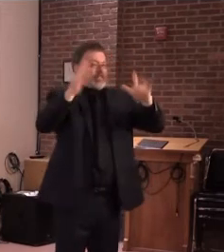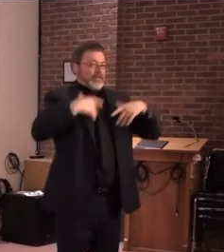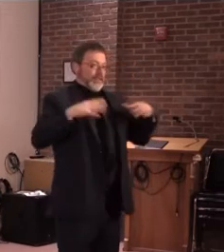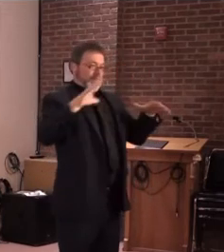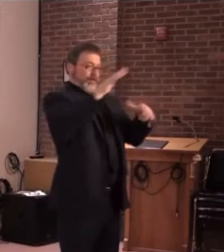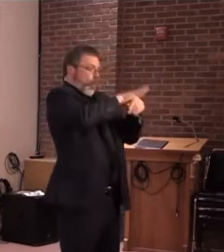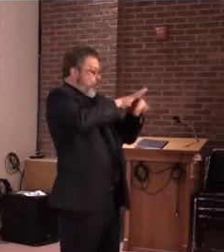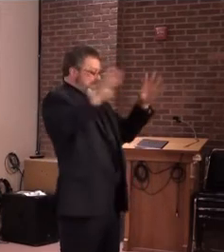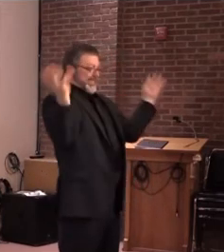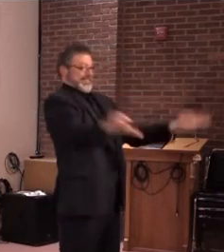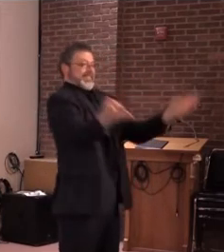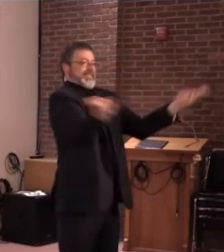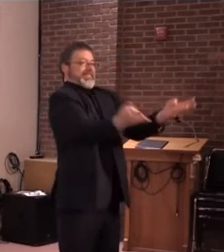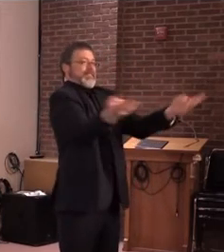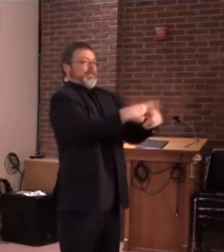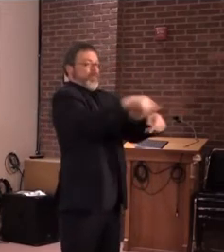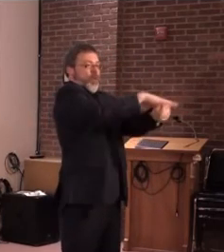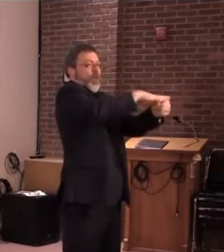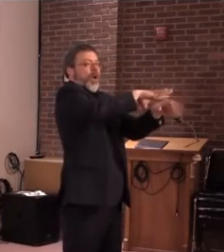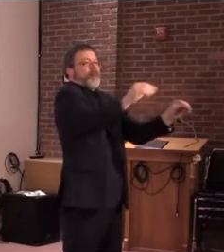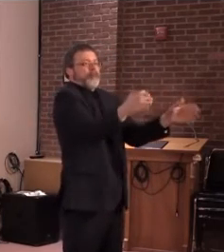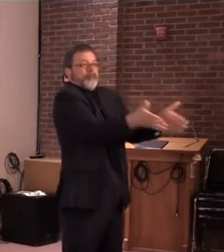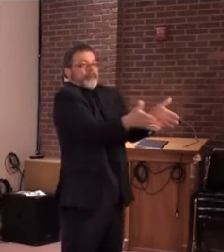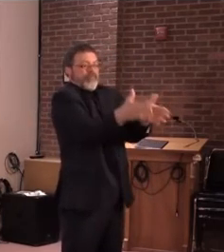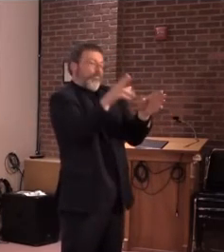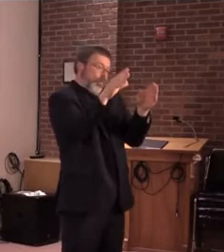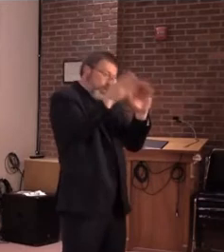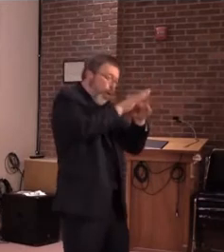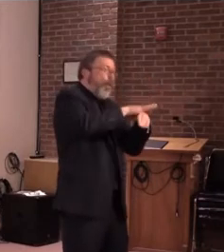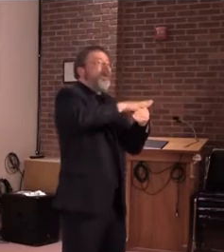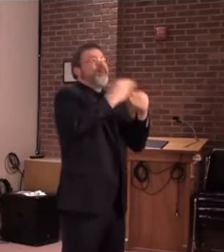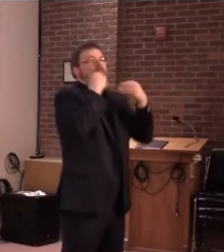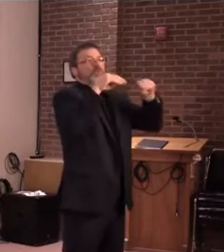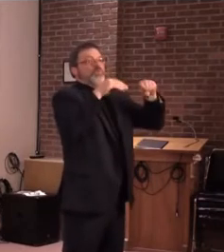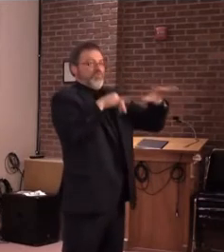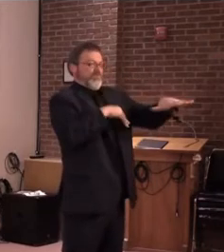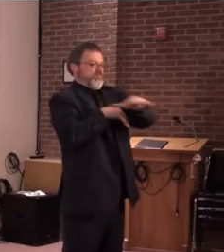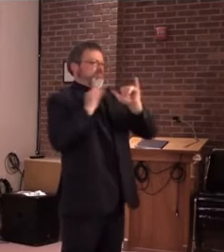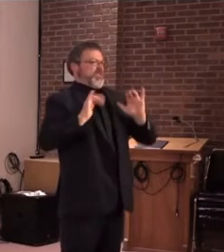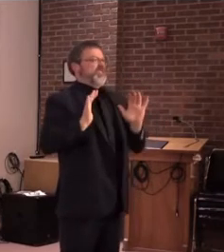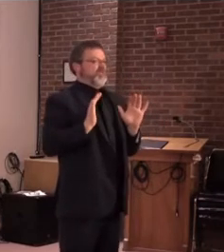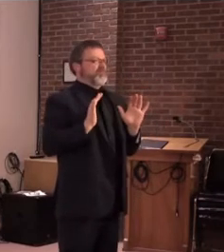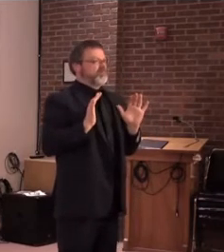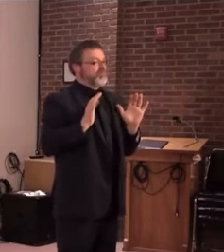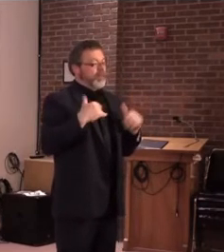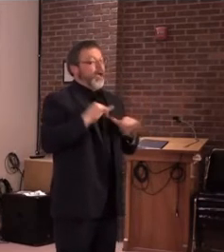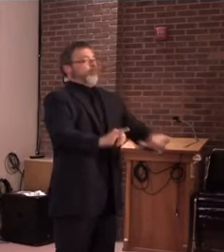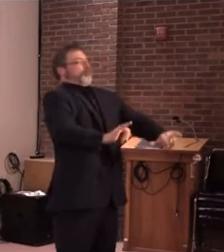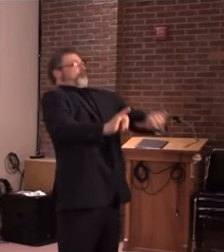happening, they're encouraging, and right now, if Vermonters can access,